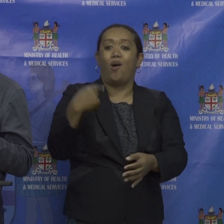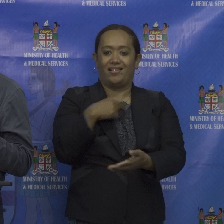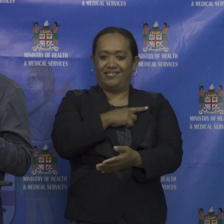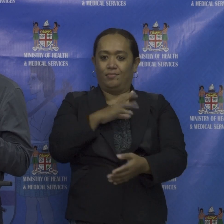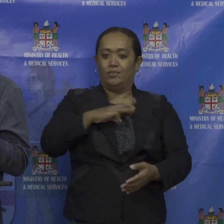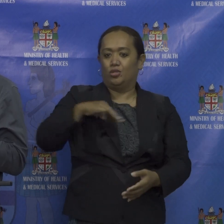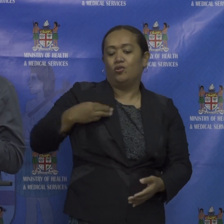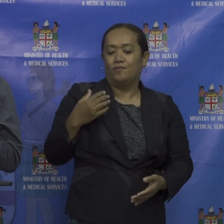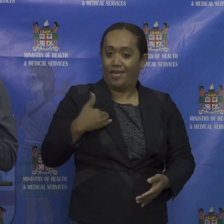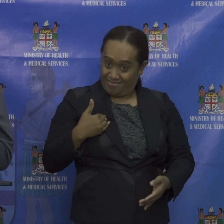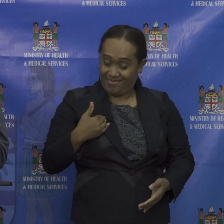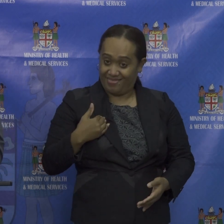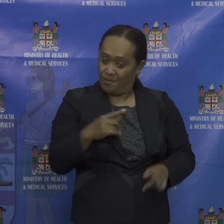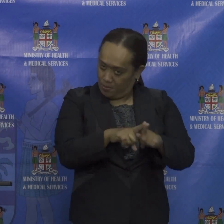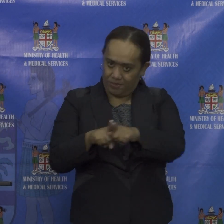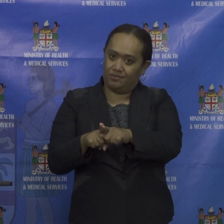us. Okay.